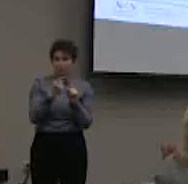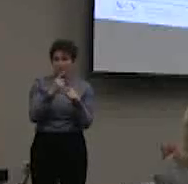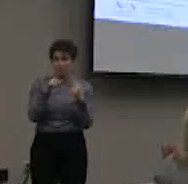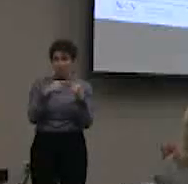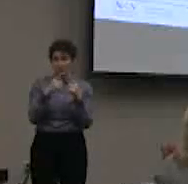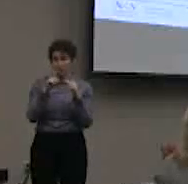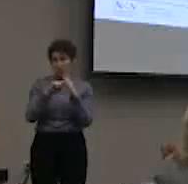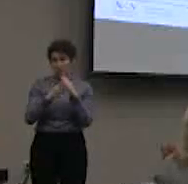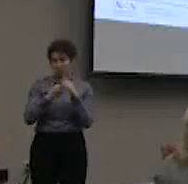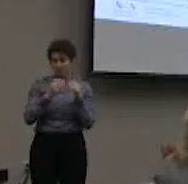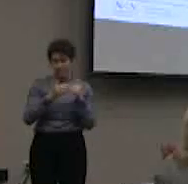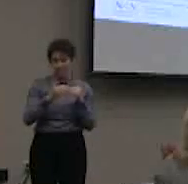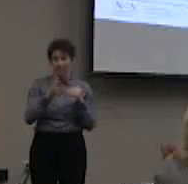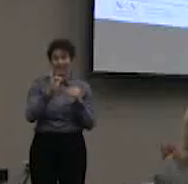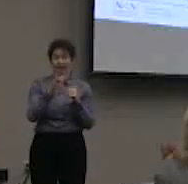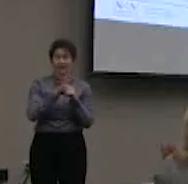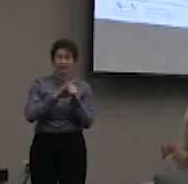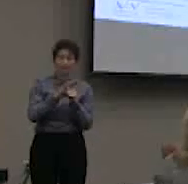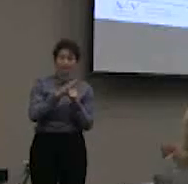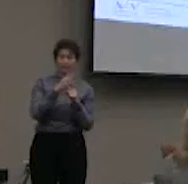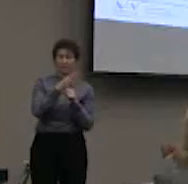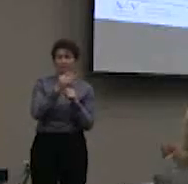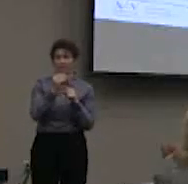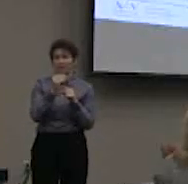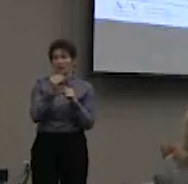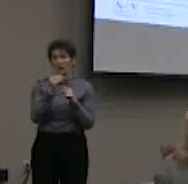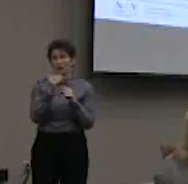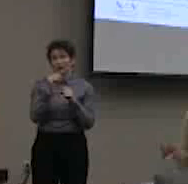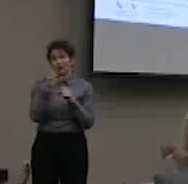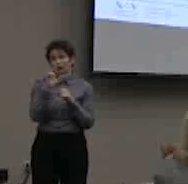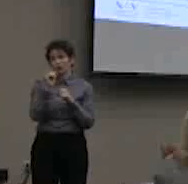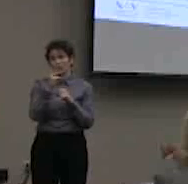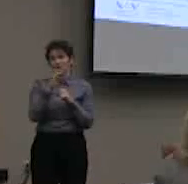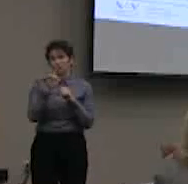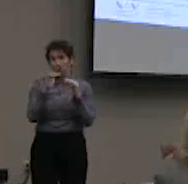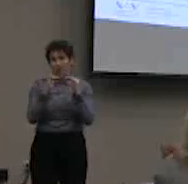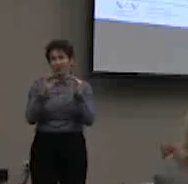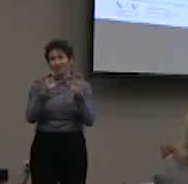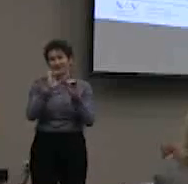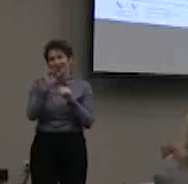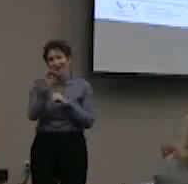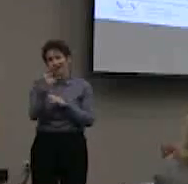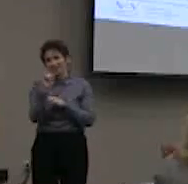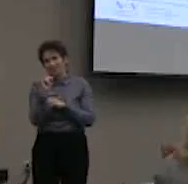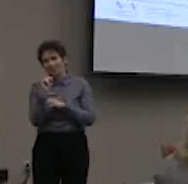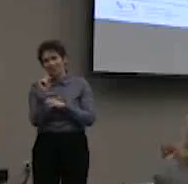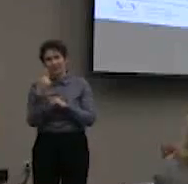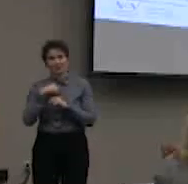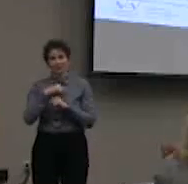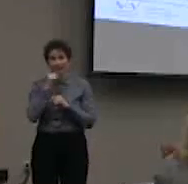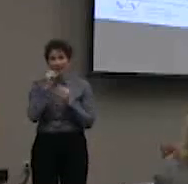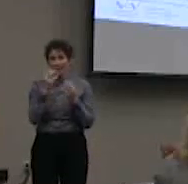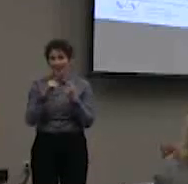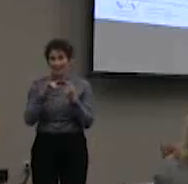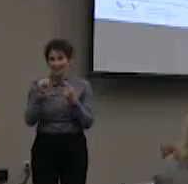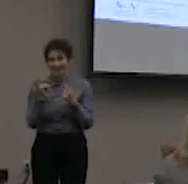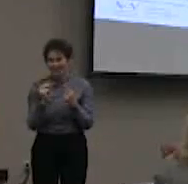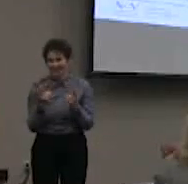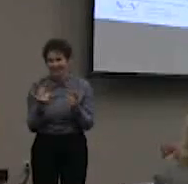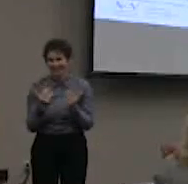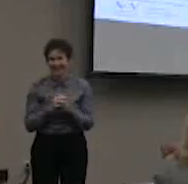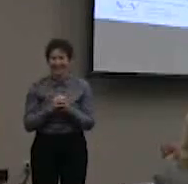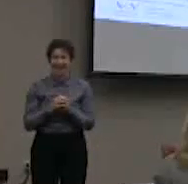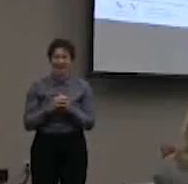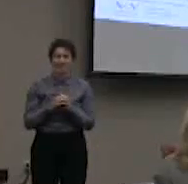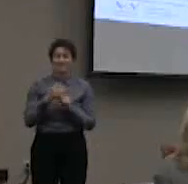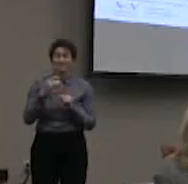level. We were going to actually do that in October, so we weren't going to wait. And I'm sure many of you